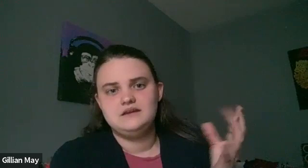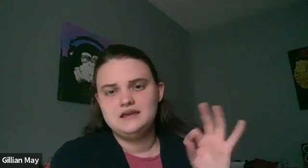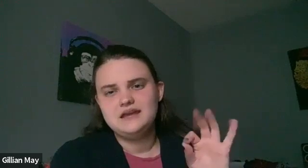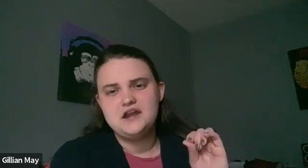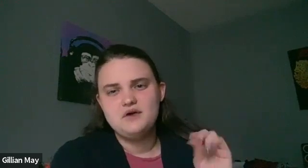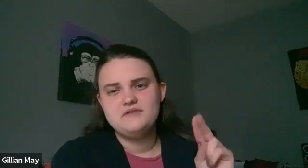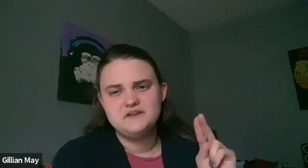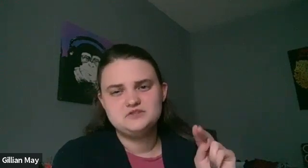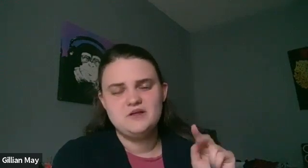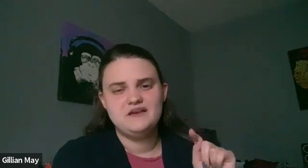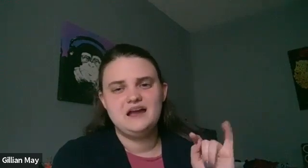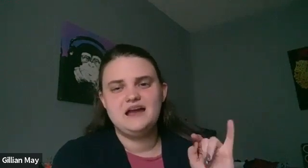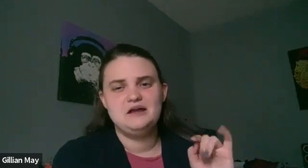again, I know the finger spelling,